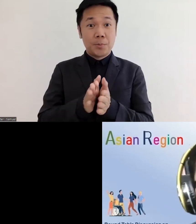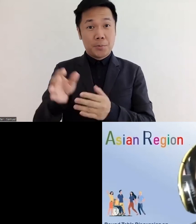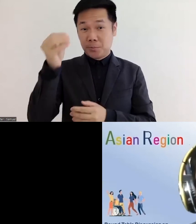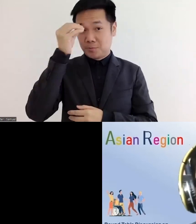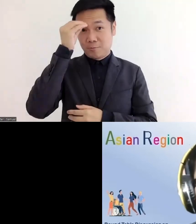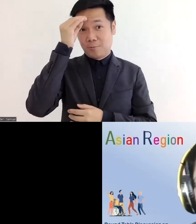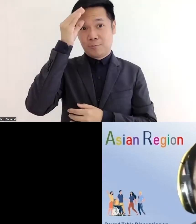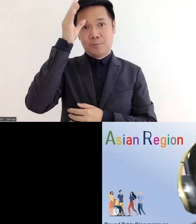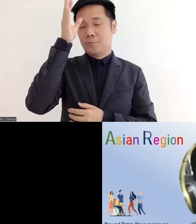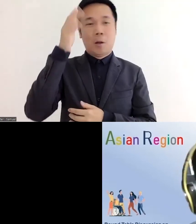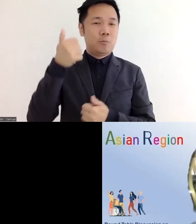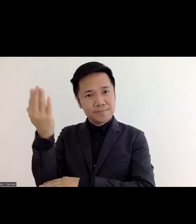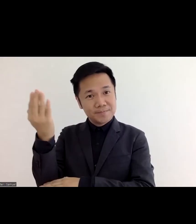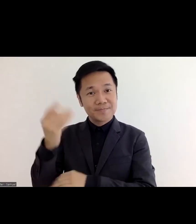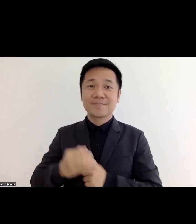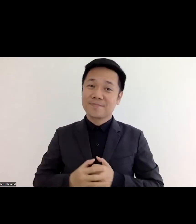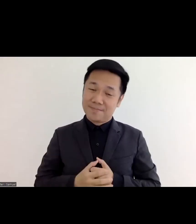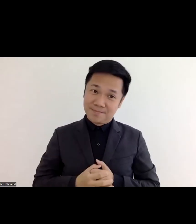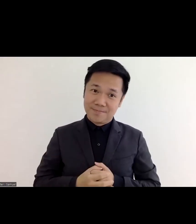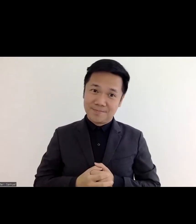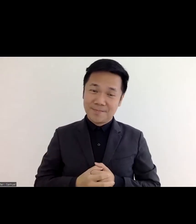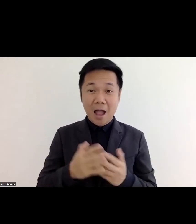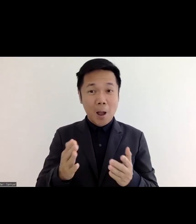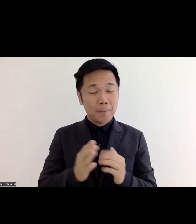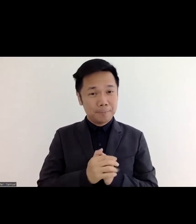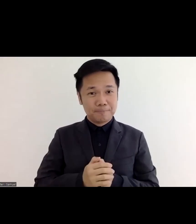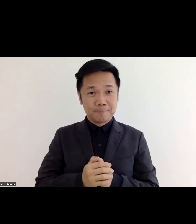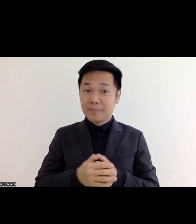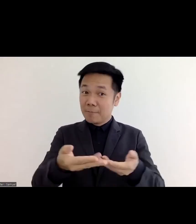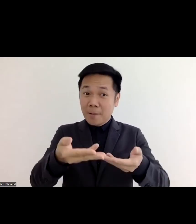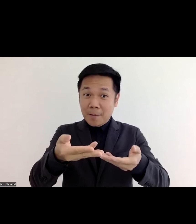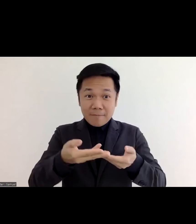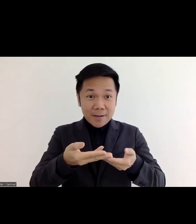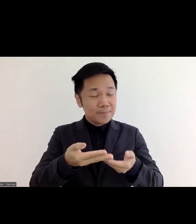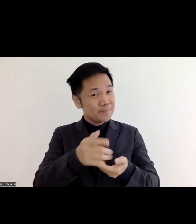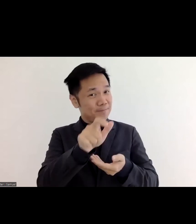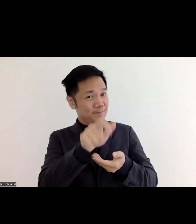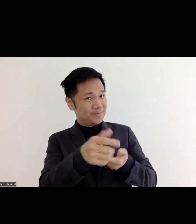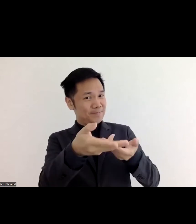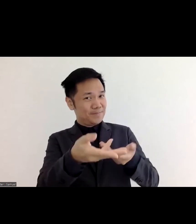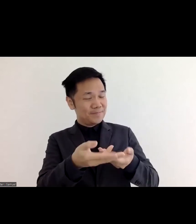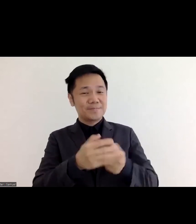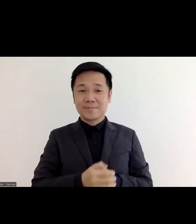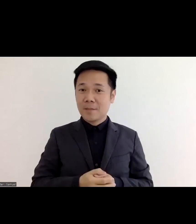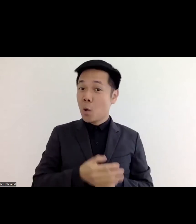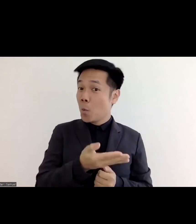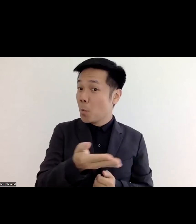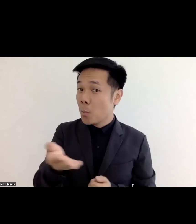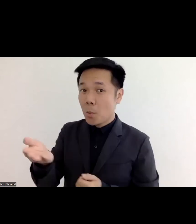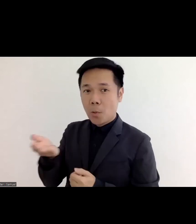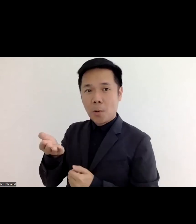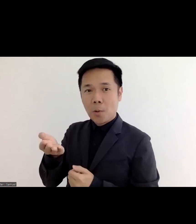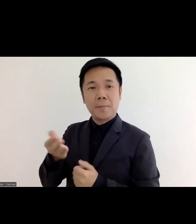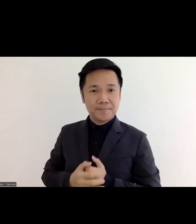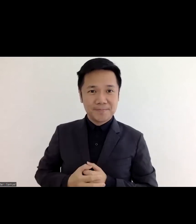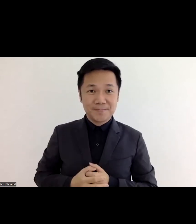submission presentation. I would like to invite our participants and everyone here